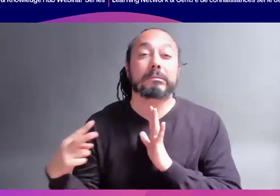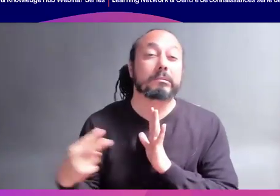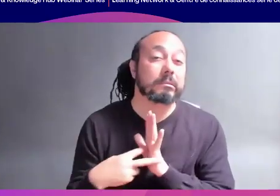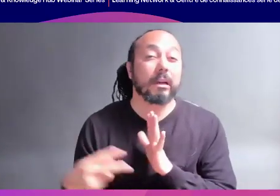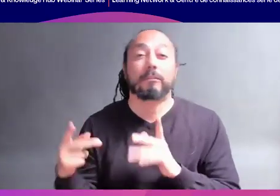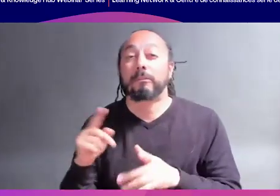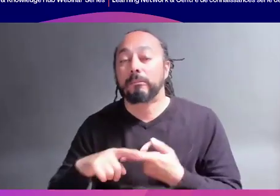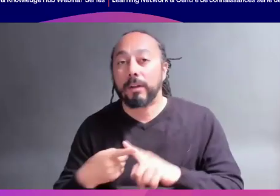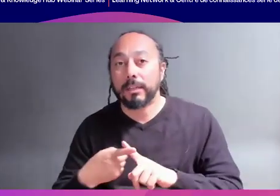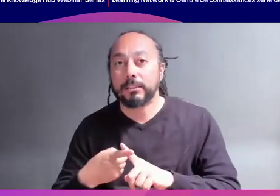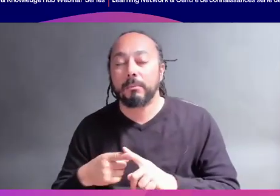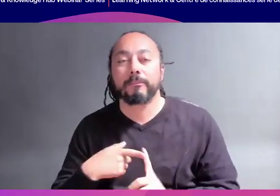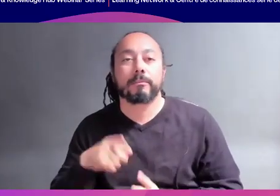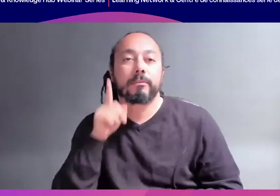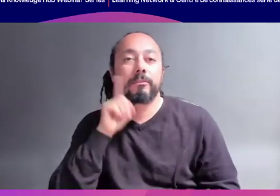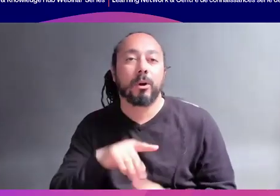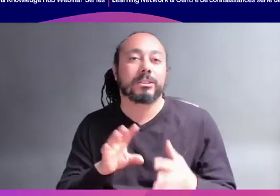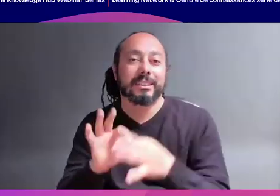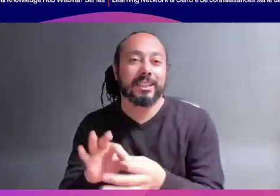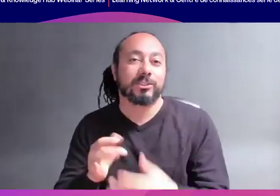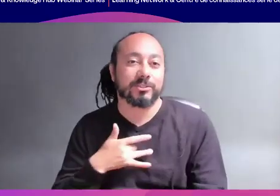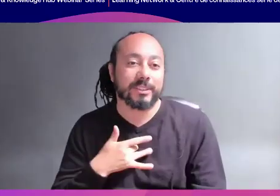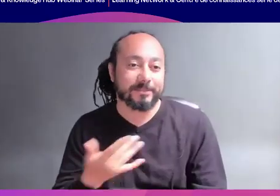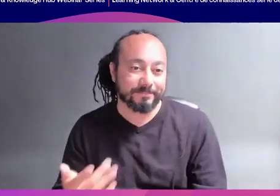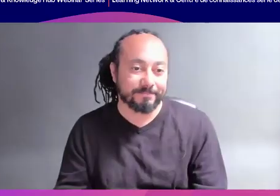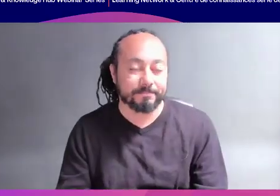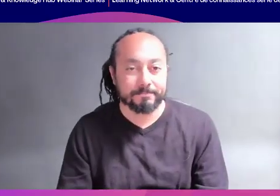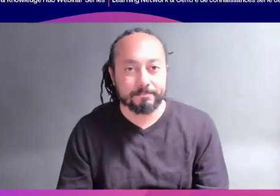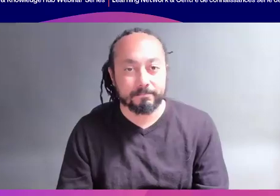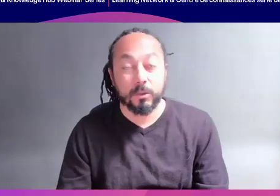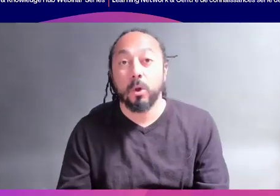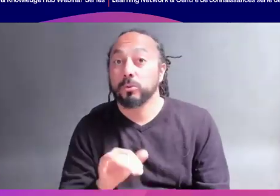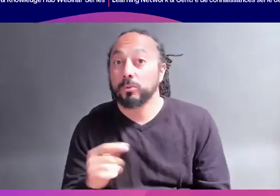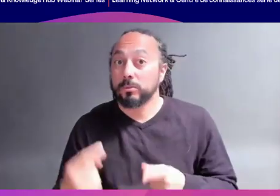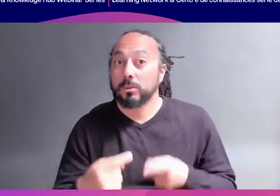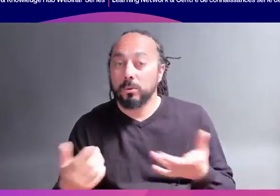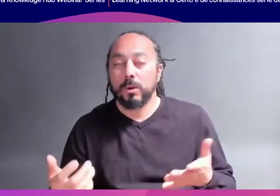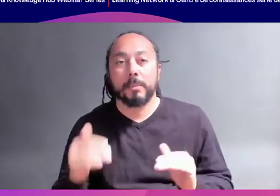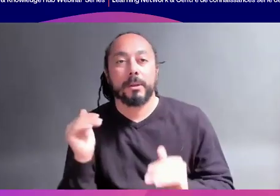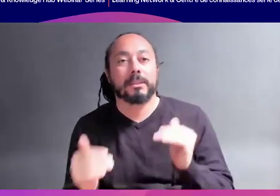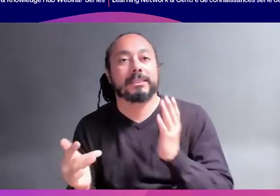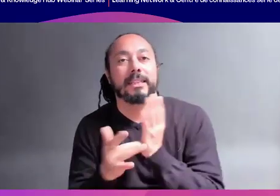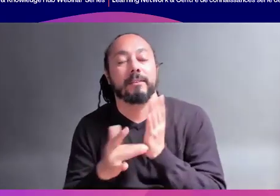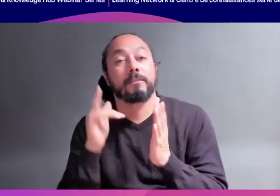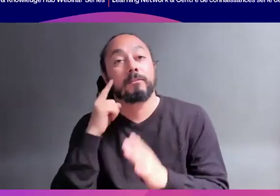us a sense of false connection, right? Another tension is to balance tech for prevention versus response and intervention, and